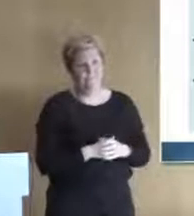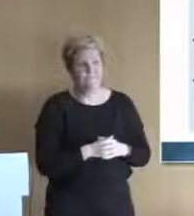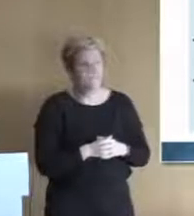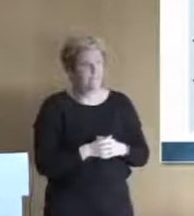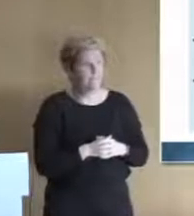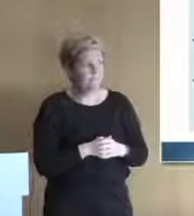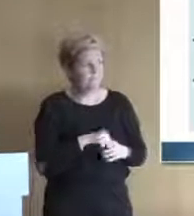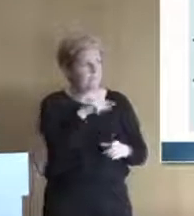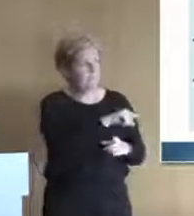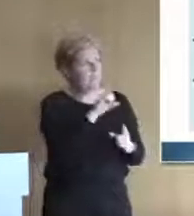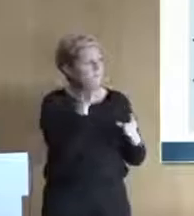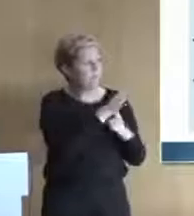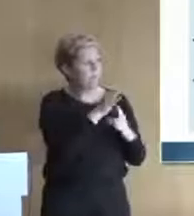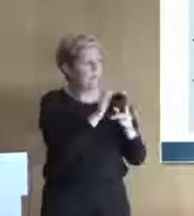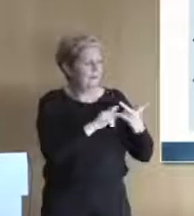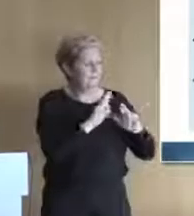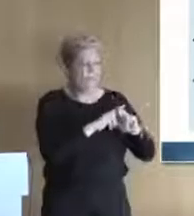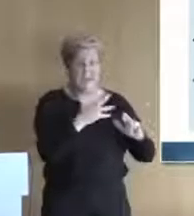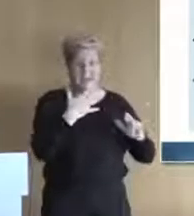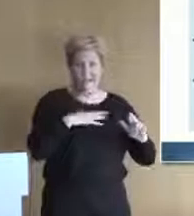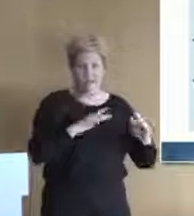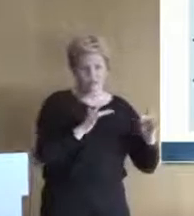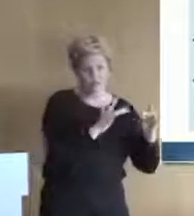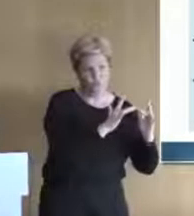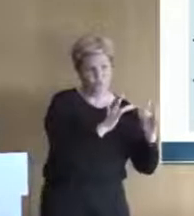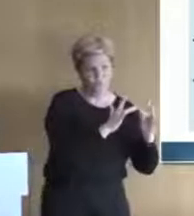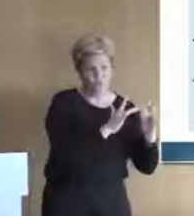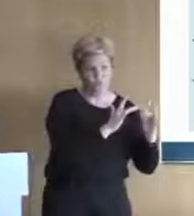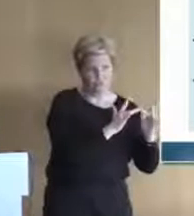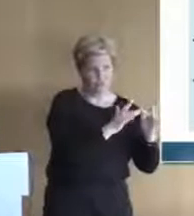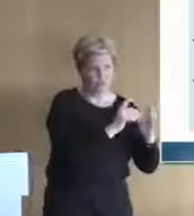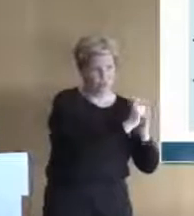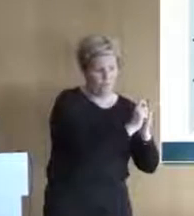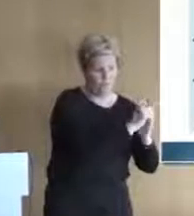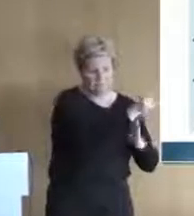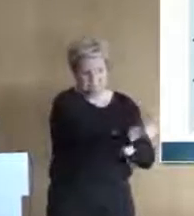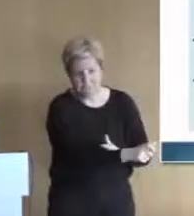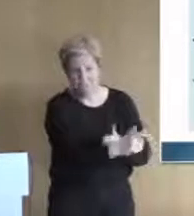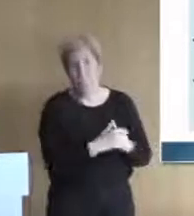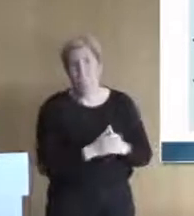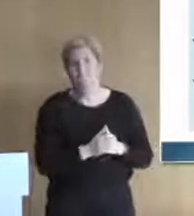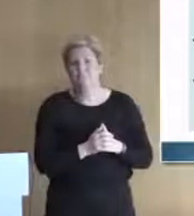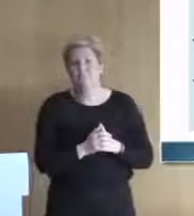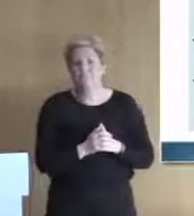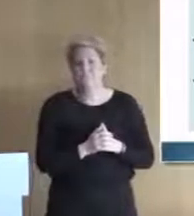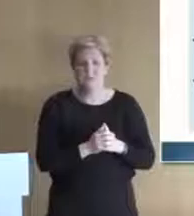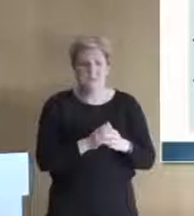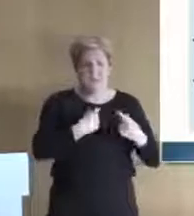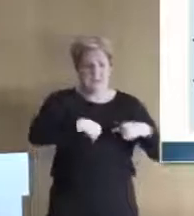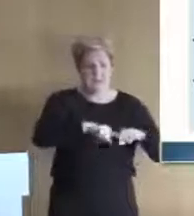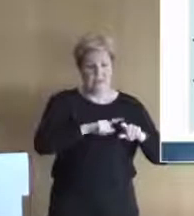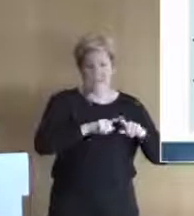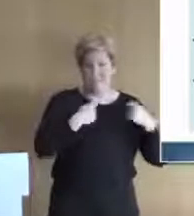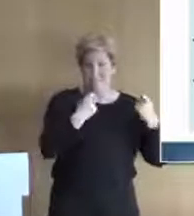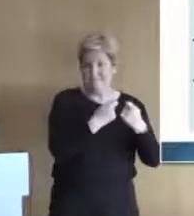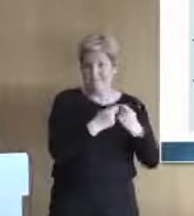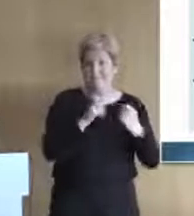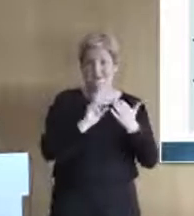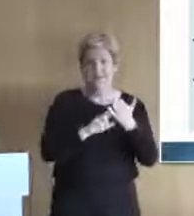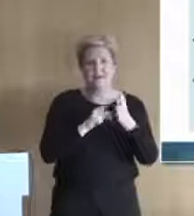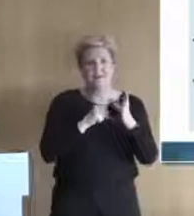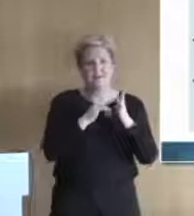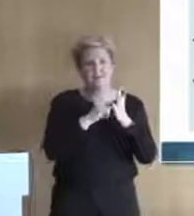disability should be being managed through a local housing office, that application, in the area that person's